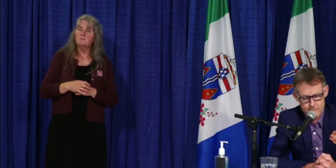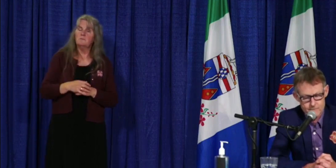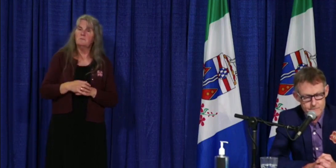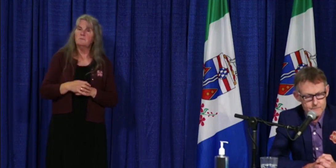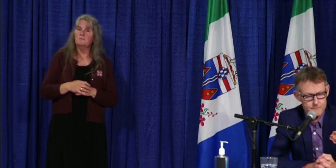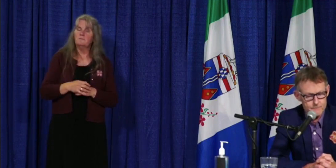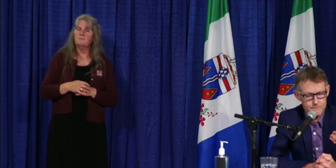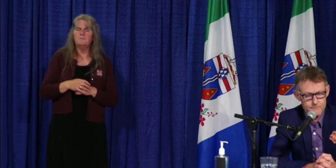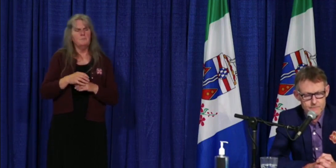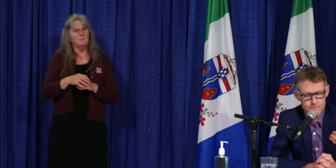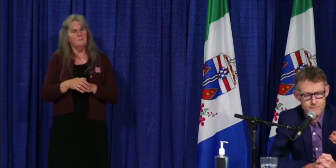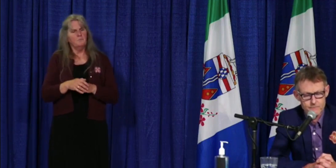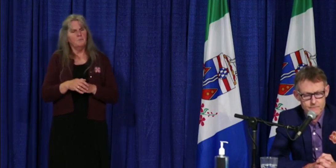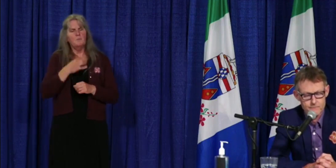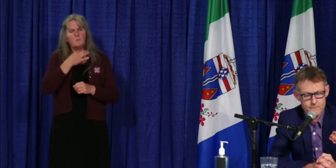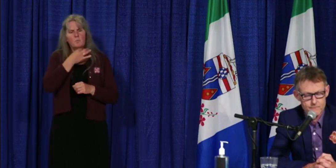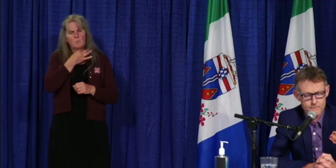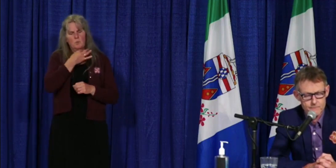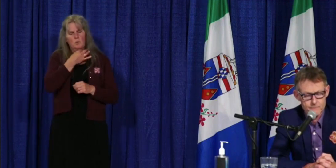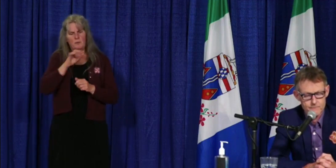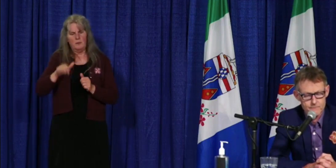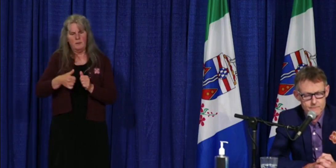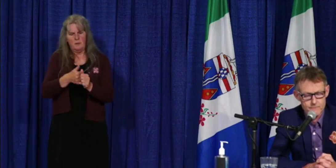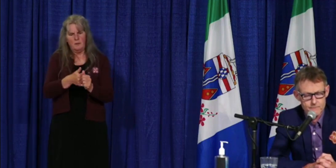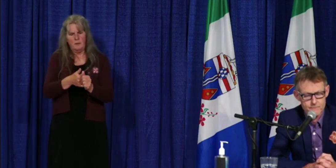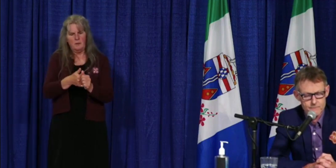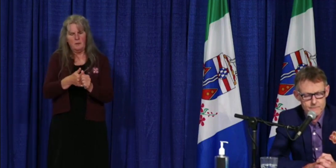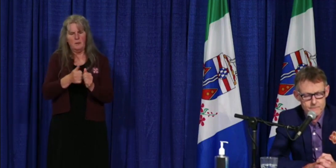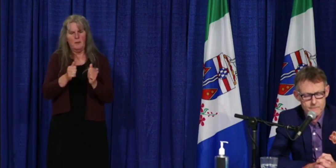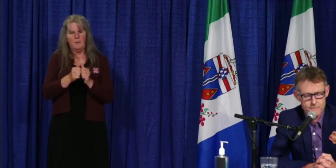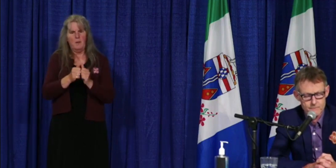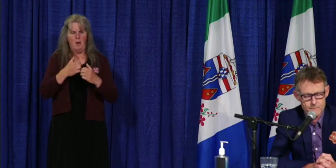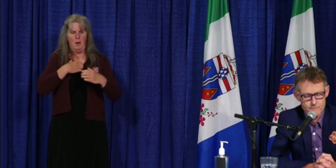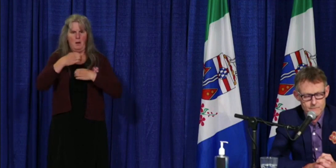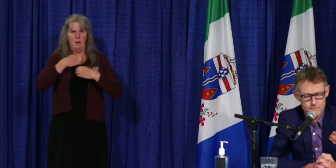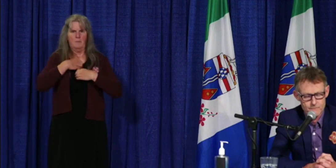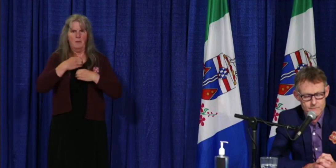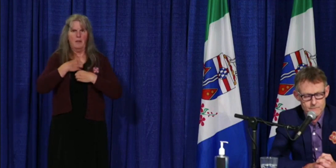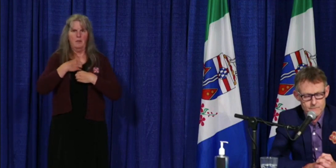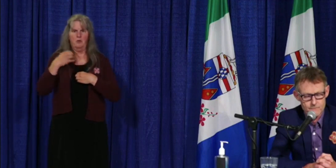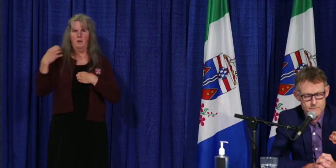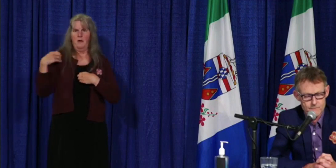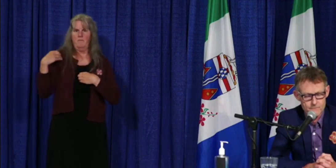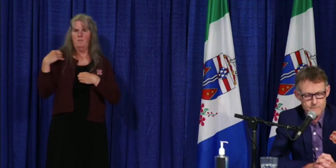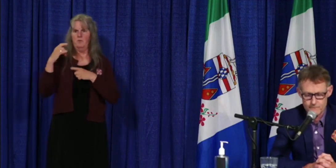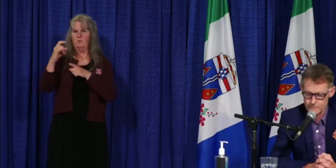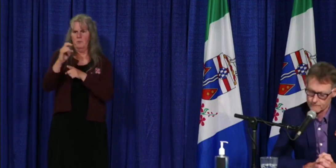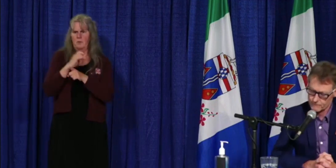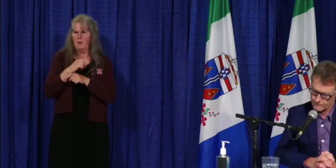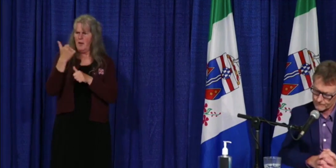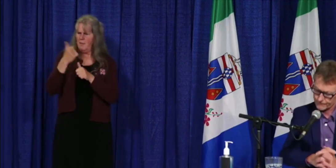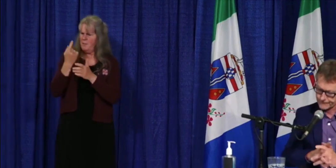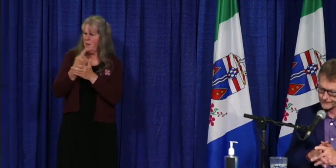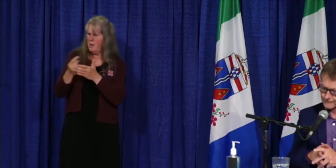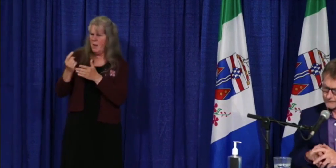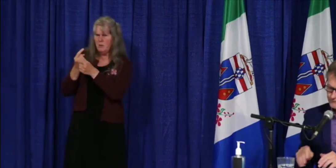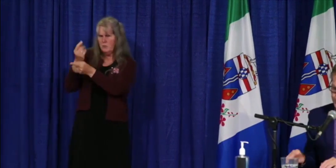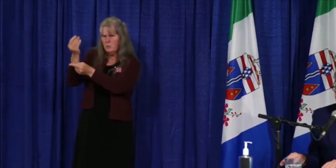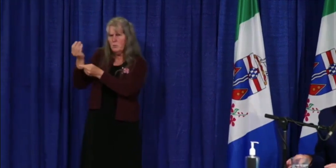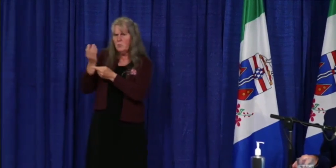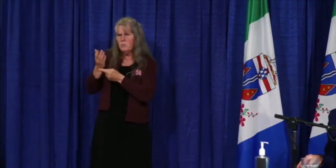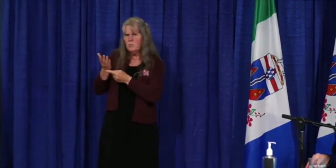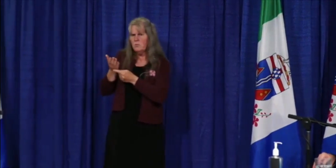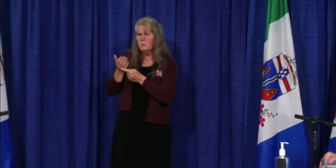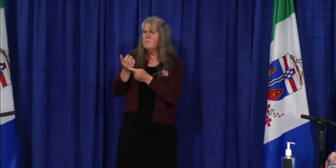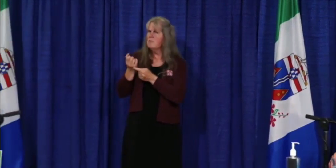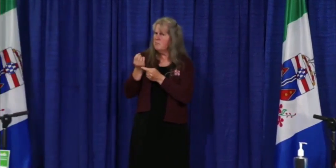Hi, I'm also wondering if there's an update to the number of complaints made to the enforcement line. I know, Premier Silver, you said last week that there are